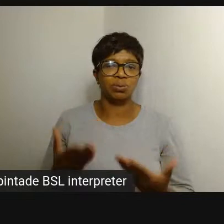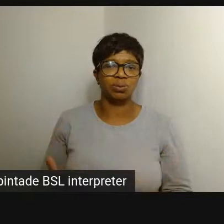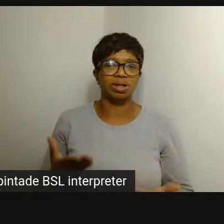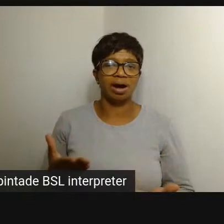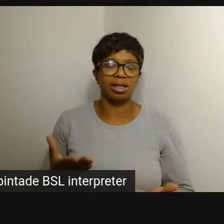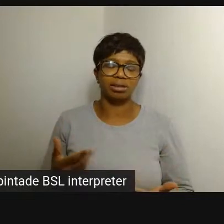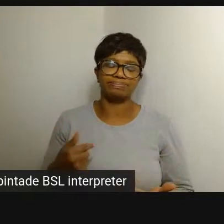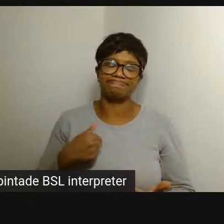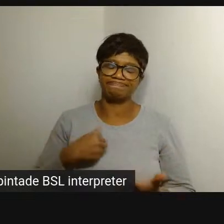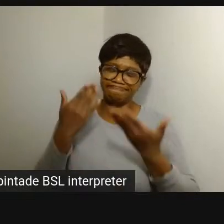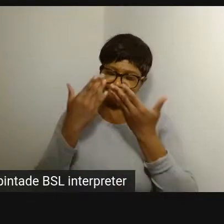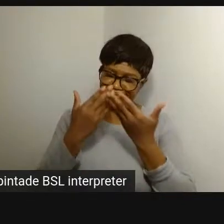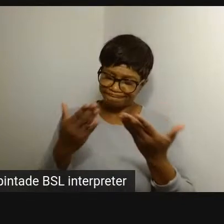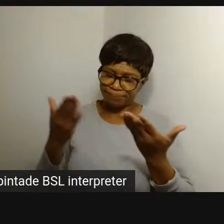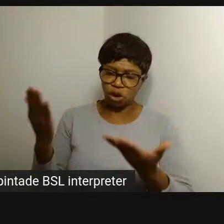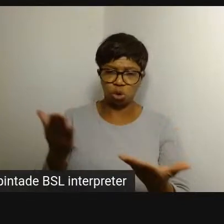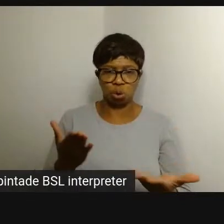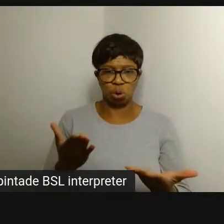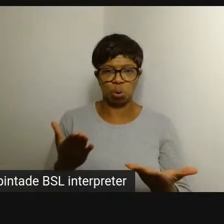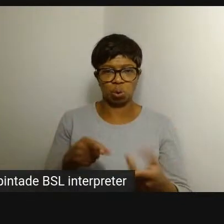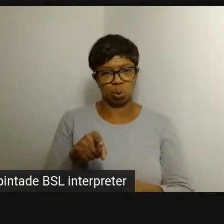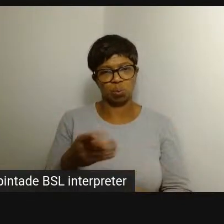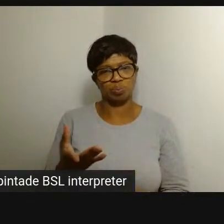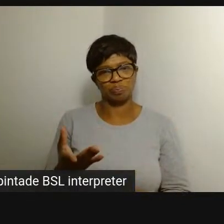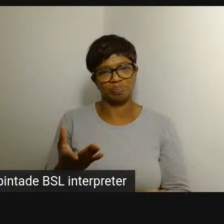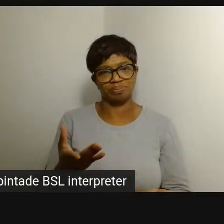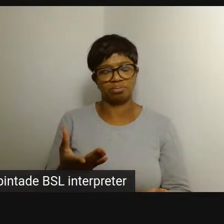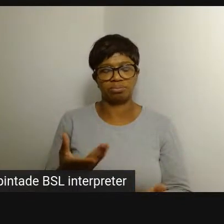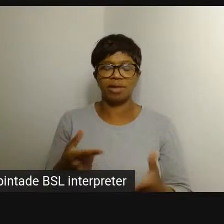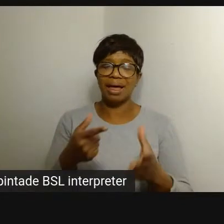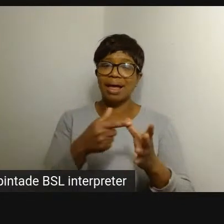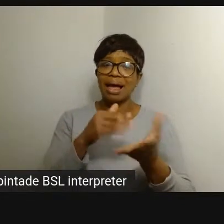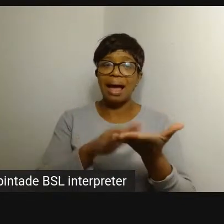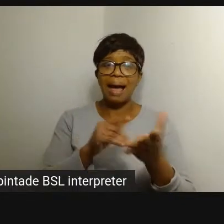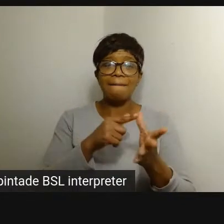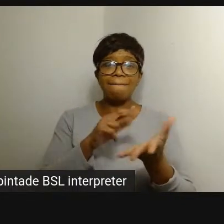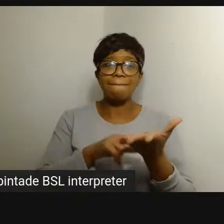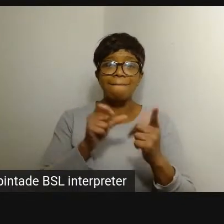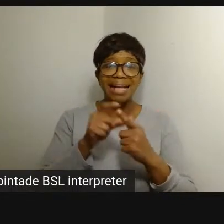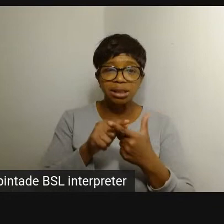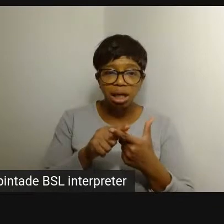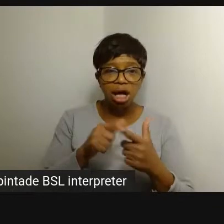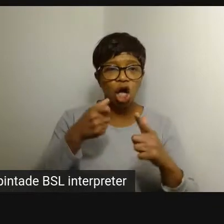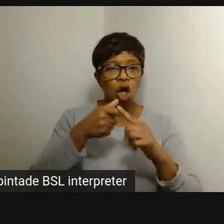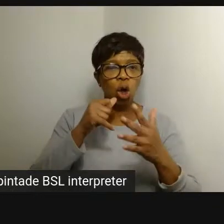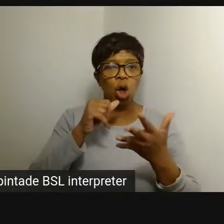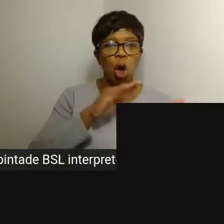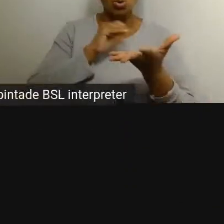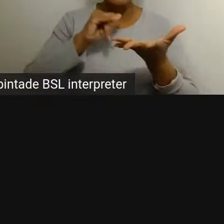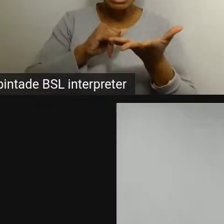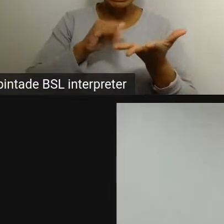am honored to introduce to you Amanda Khozi Mukwashi.